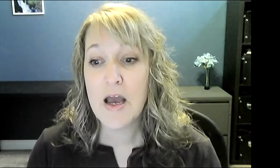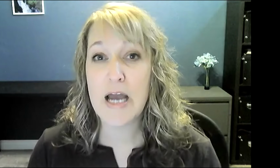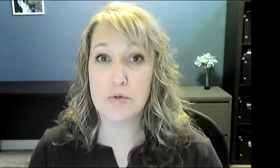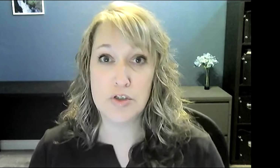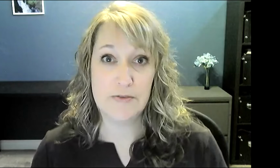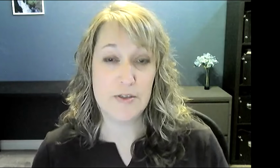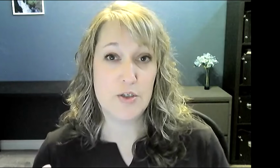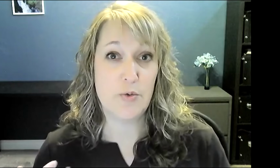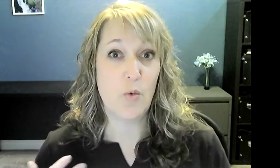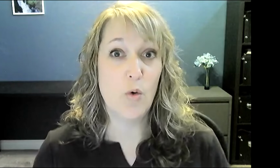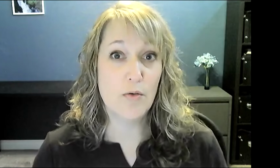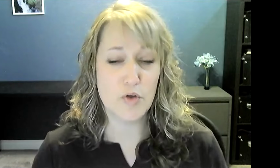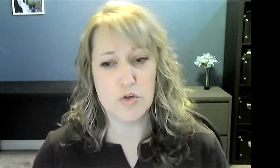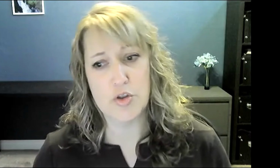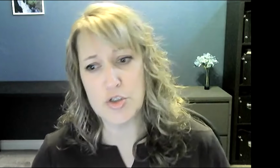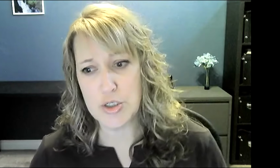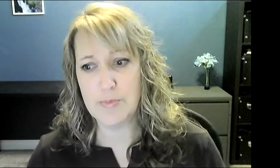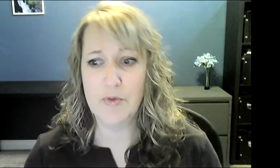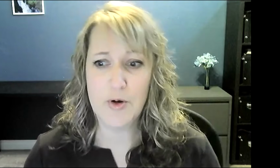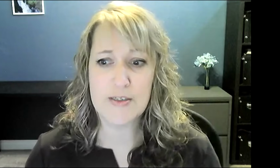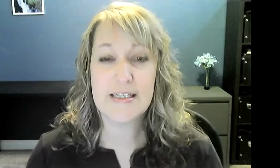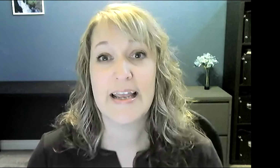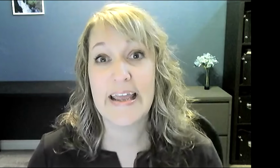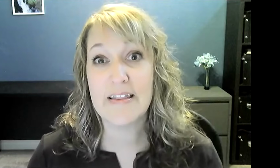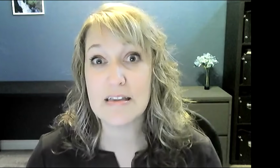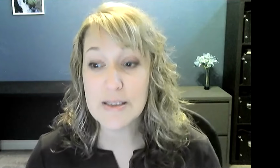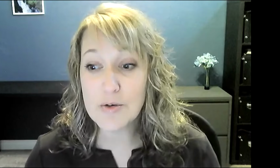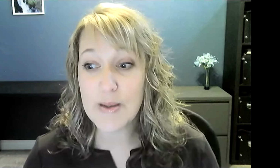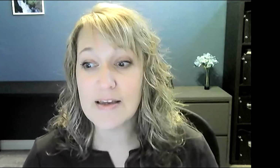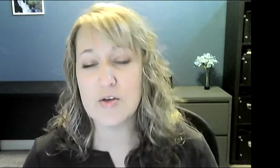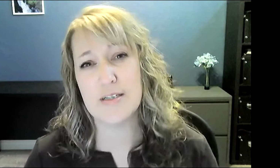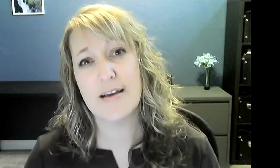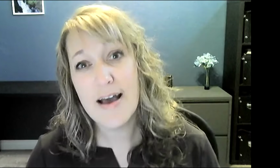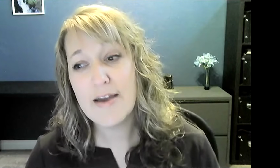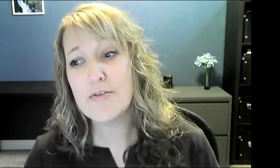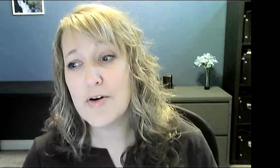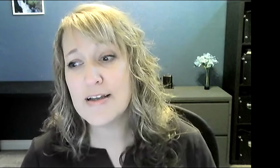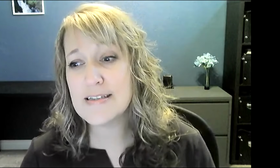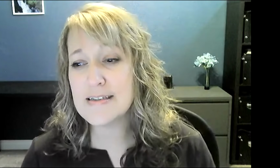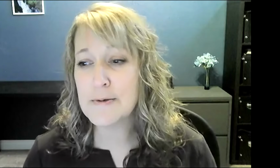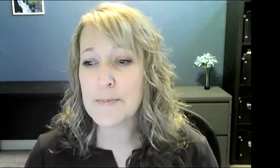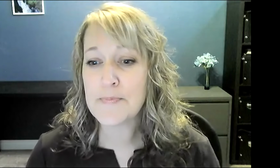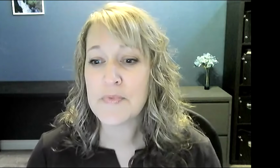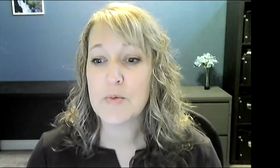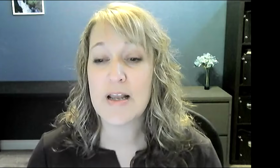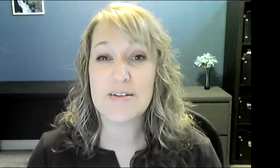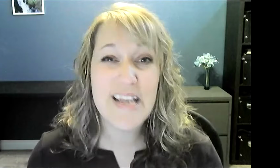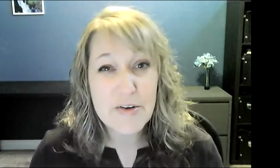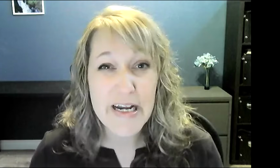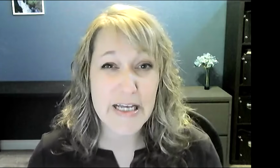I role shifted to the wolf using the deep voice and the little pig using a higher voice. When I was narrating, I